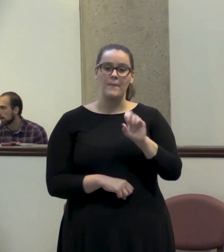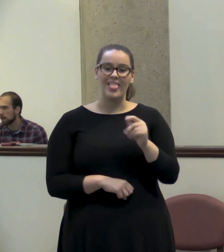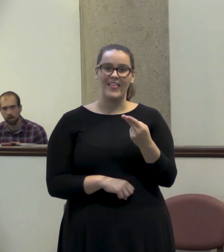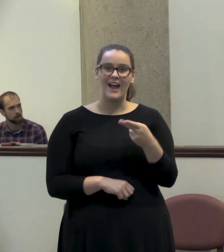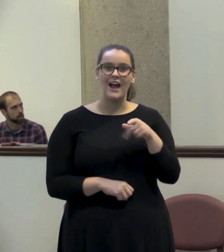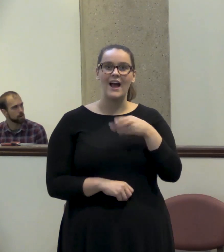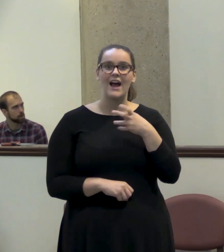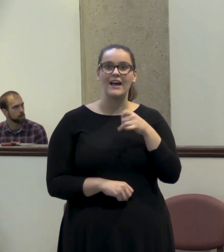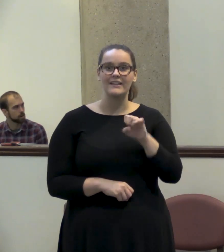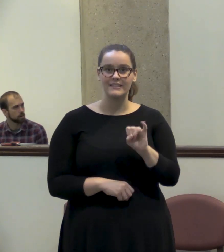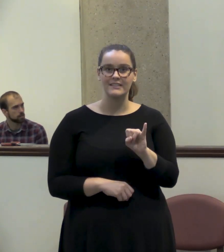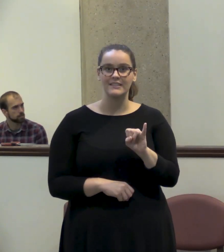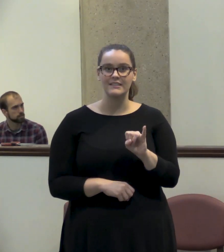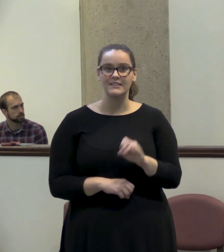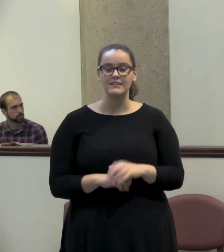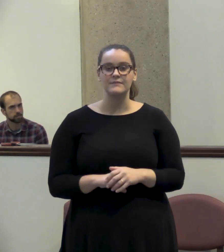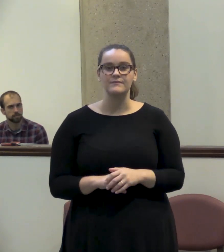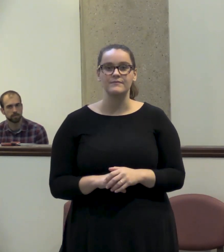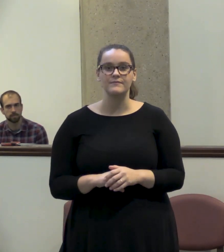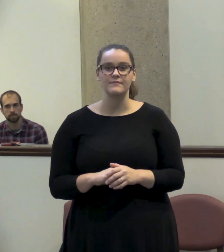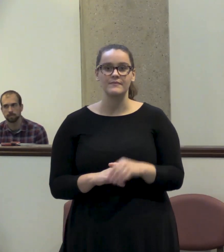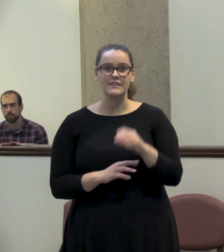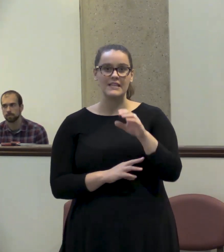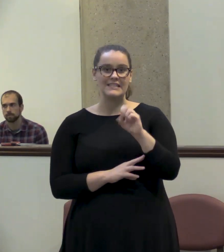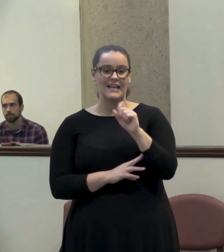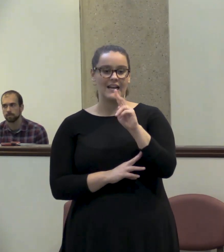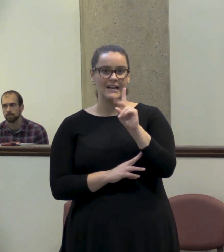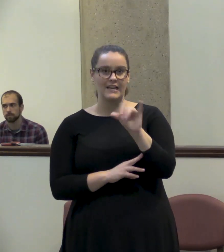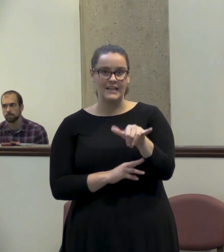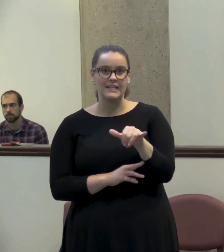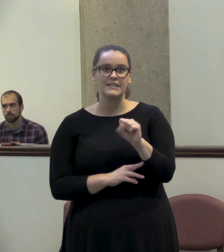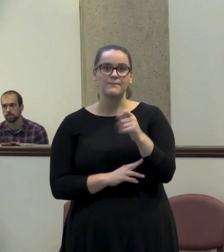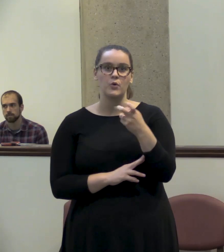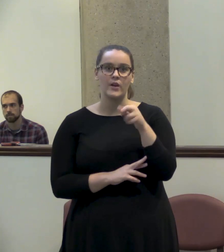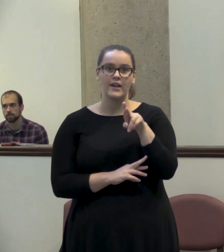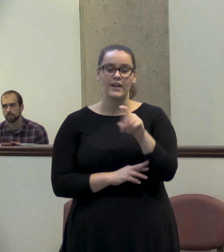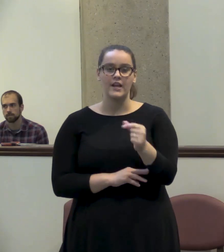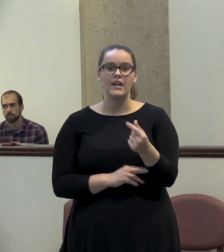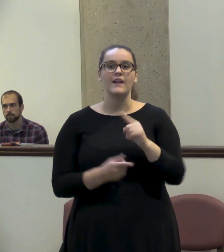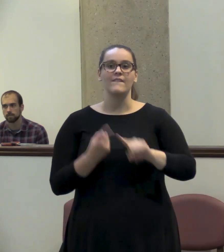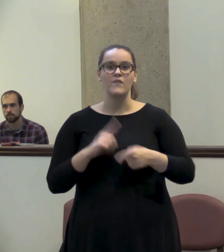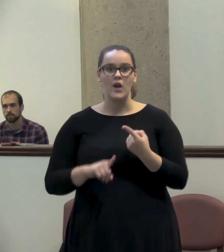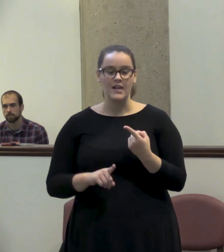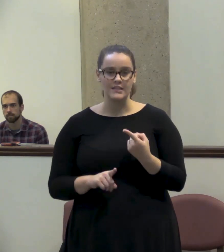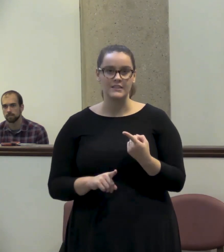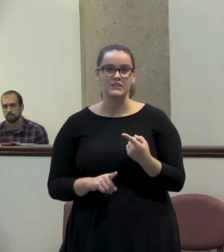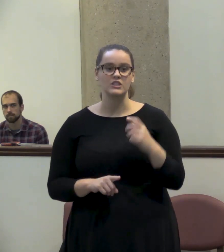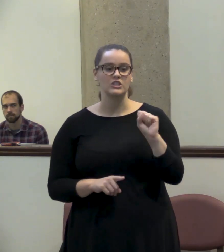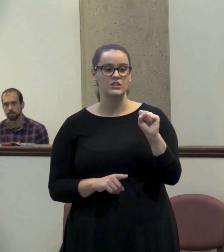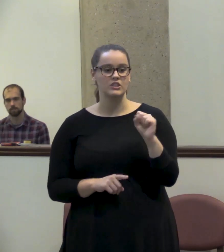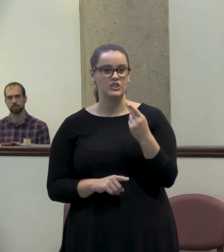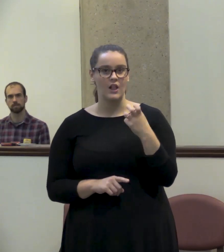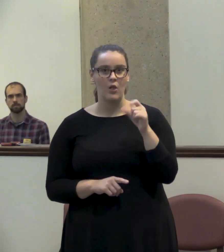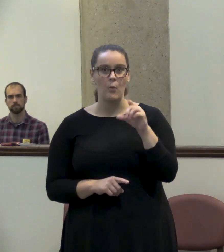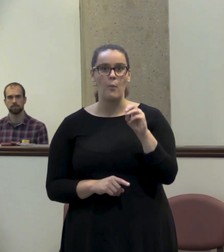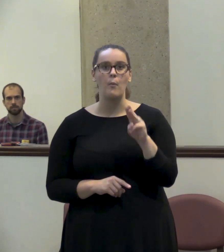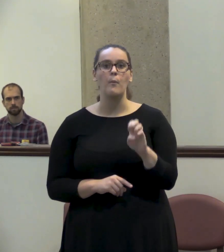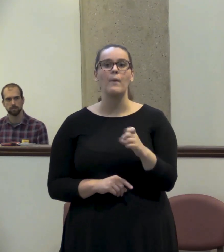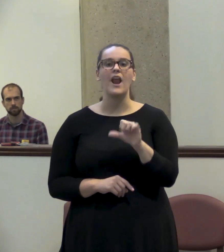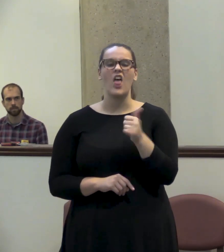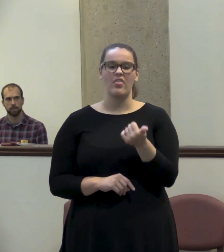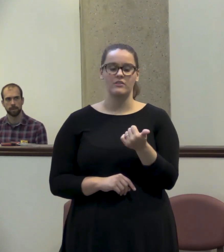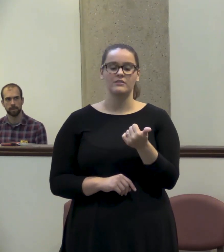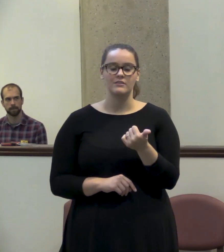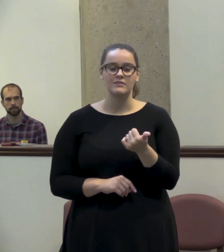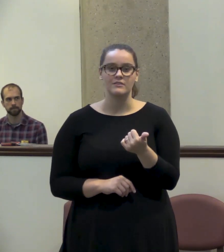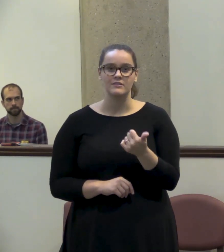Shirat HaNefesh, Sandy Spring Friends, Dat Shalom, and others. If you want to